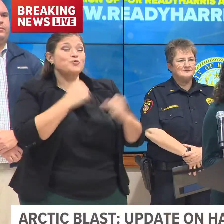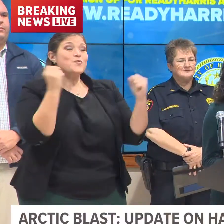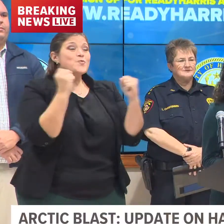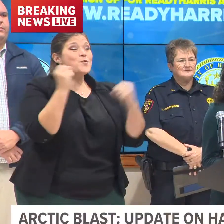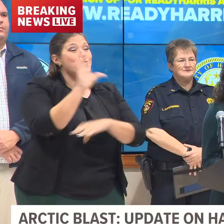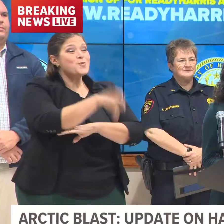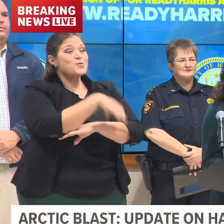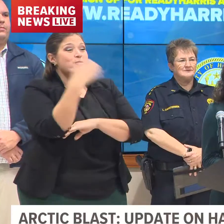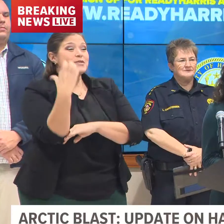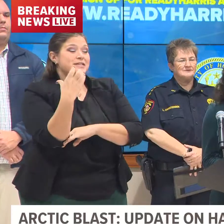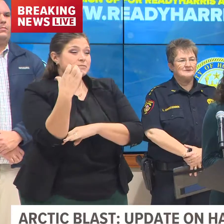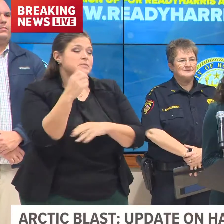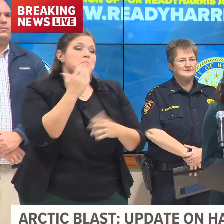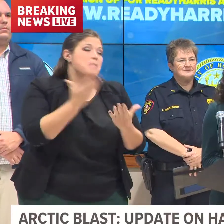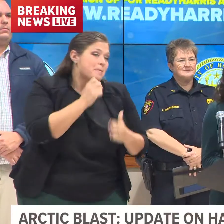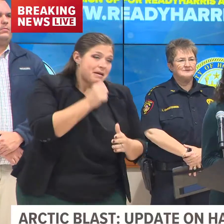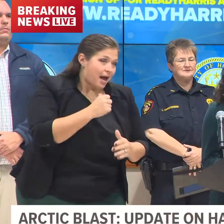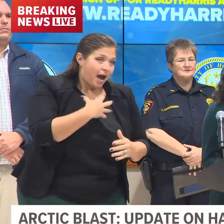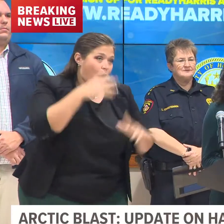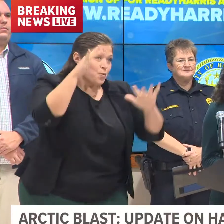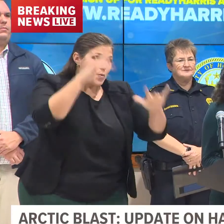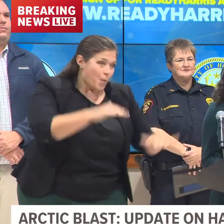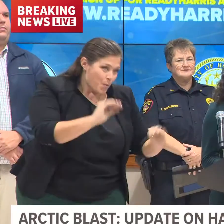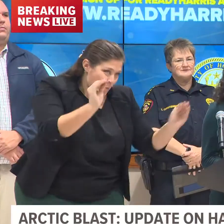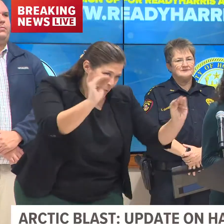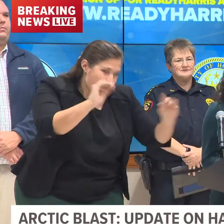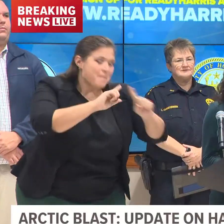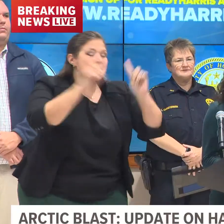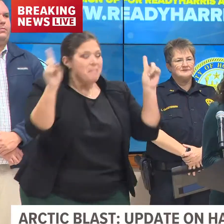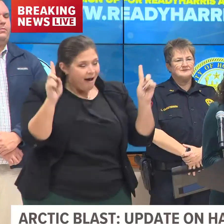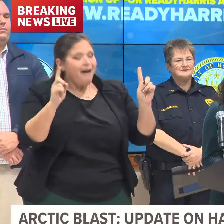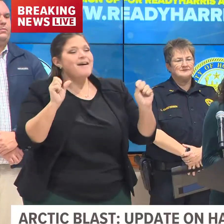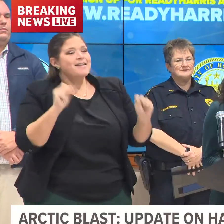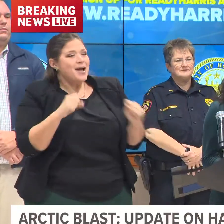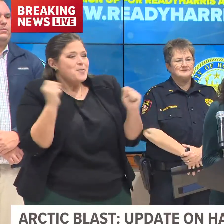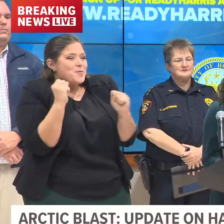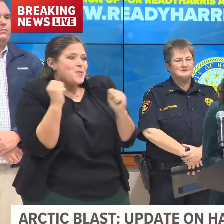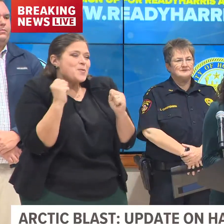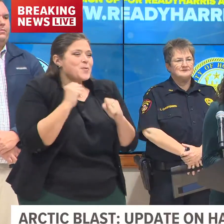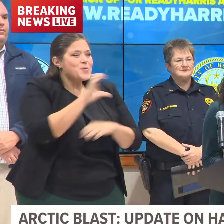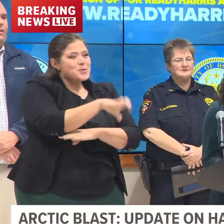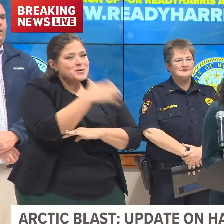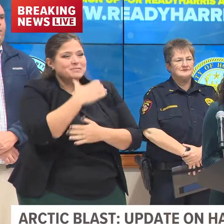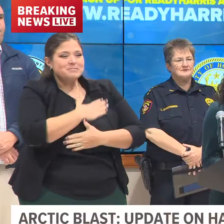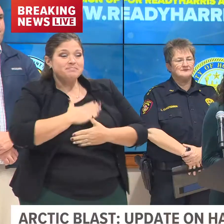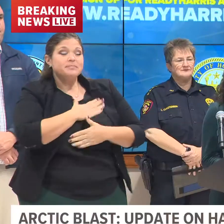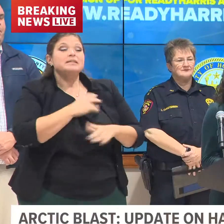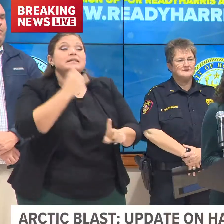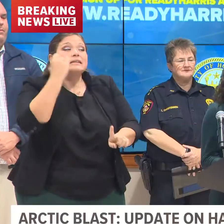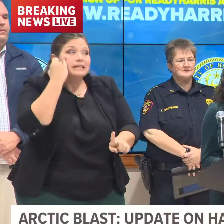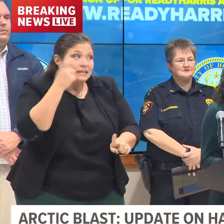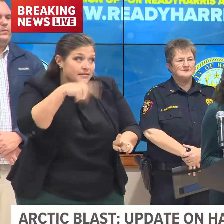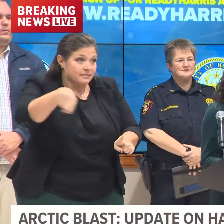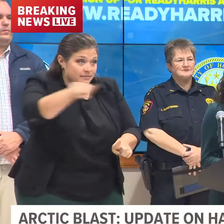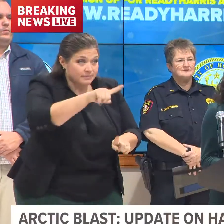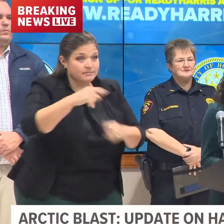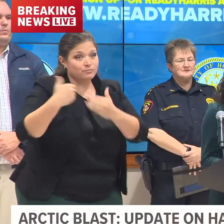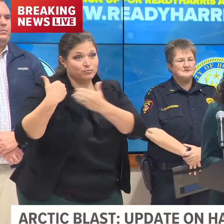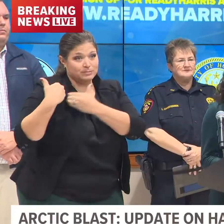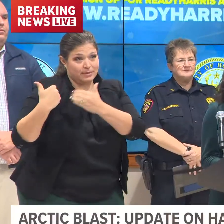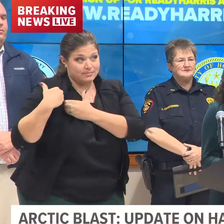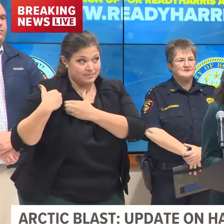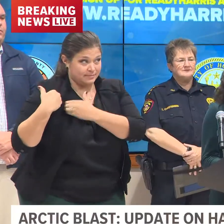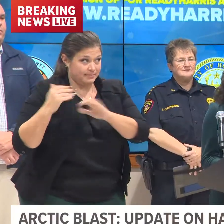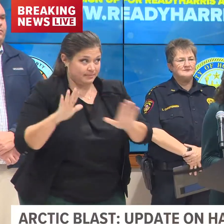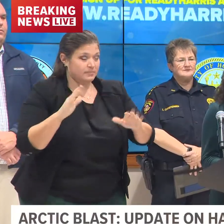holiday season and a lovely time, so long as we're responsible. So let me share a little bit about what we know, what we're doing to